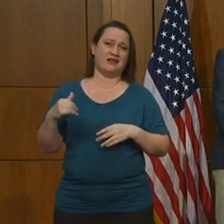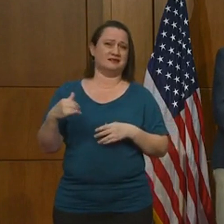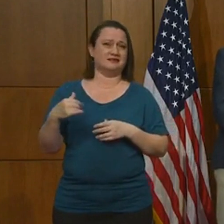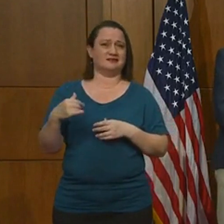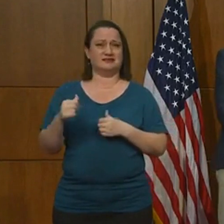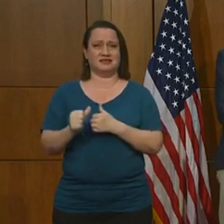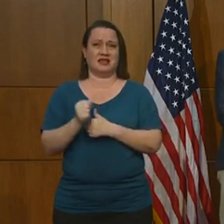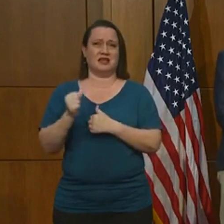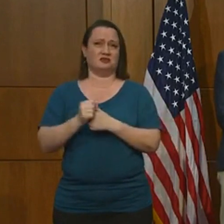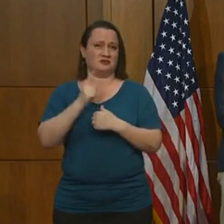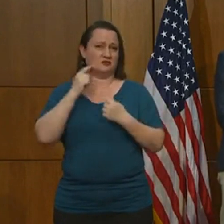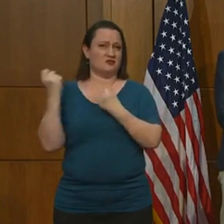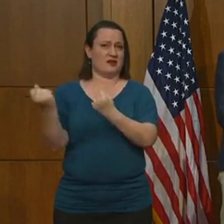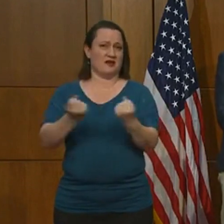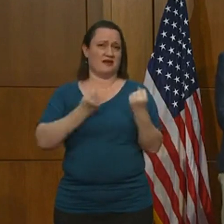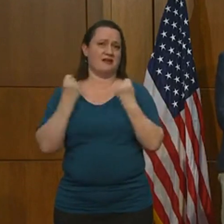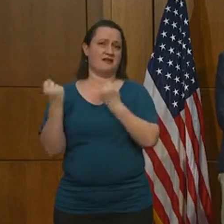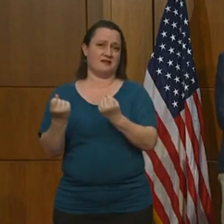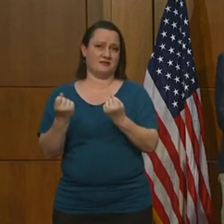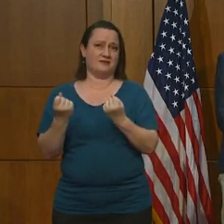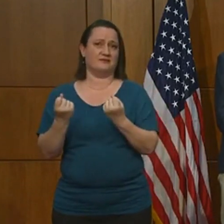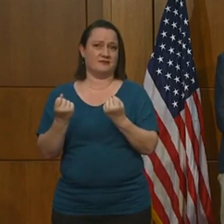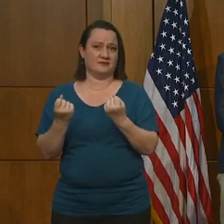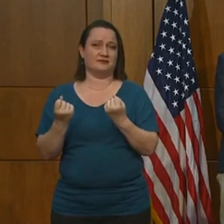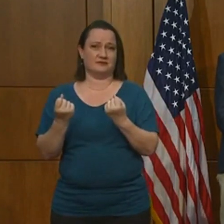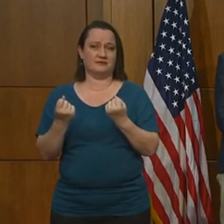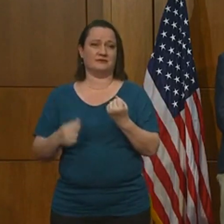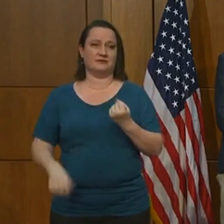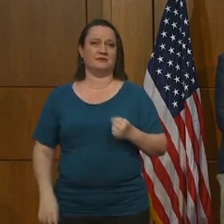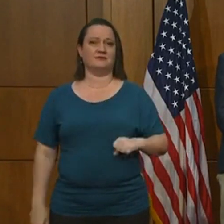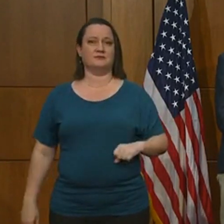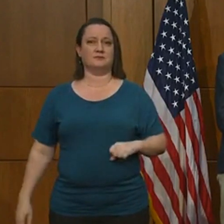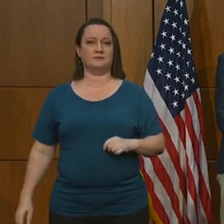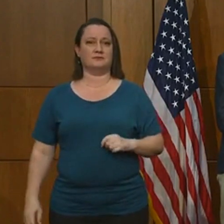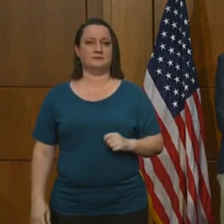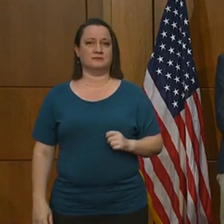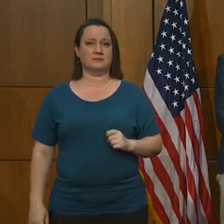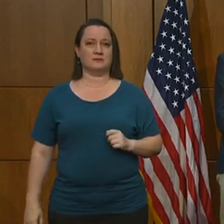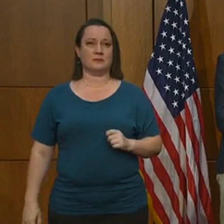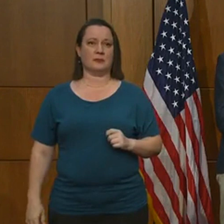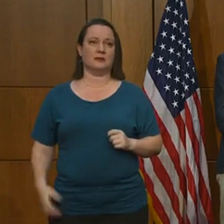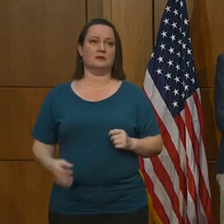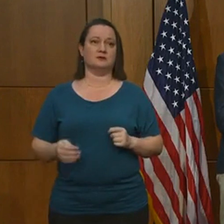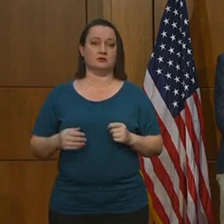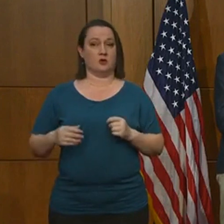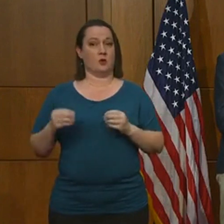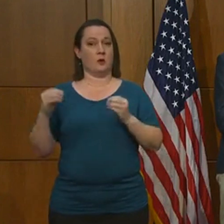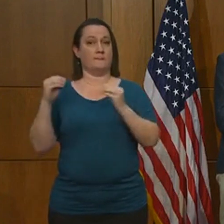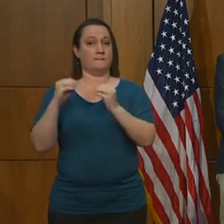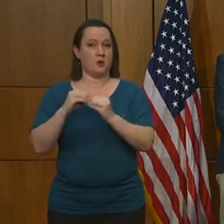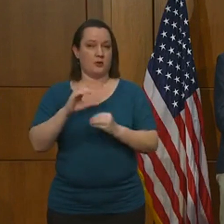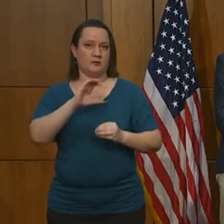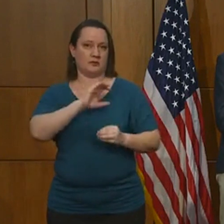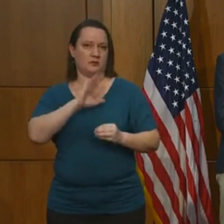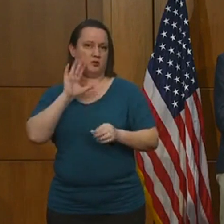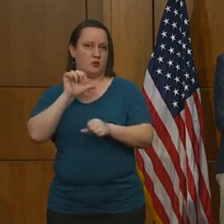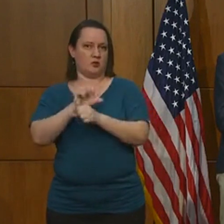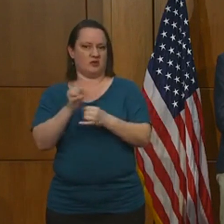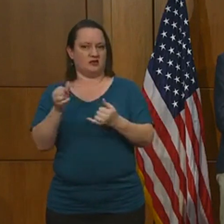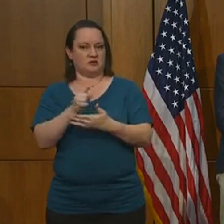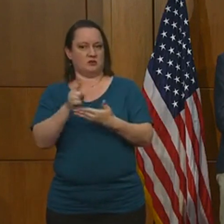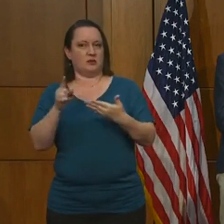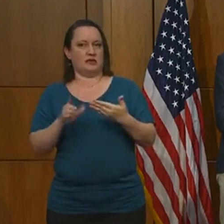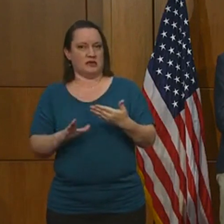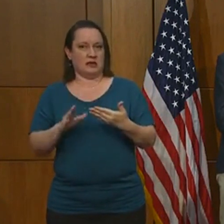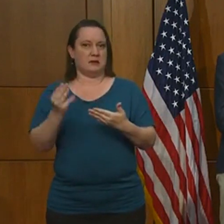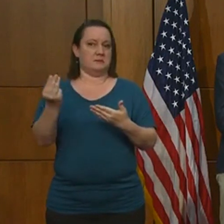our roadways, and so our extra law enforcement will be on the road making sure our speed